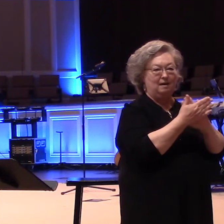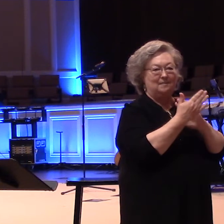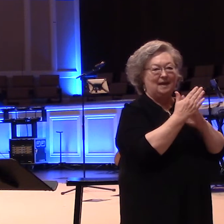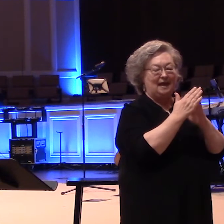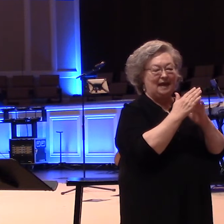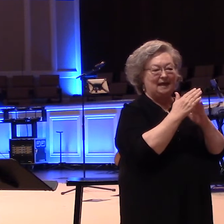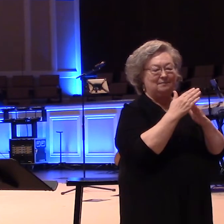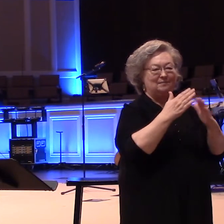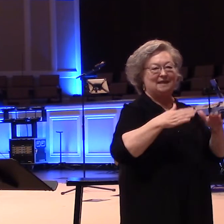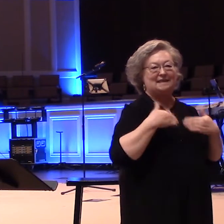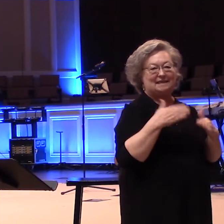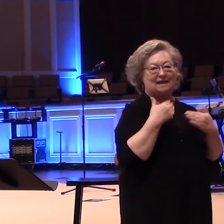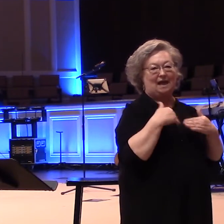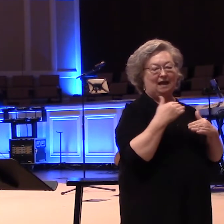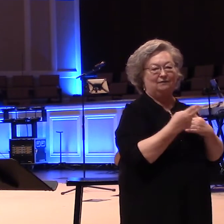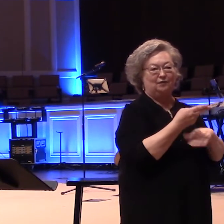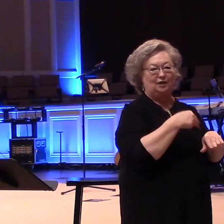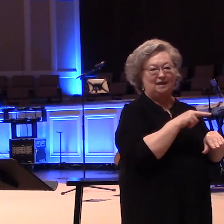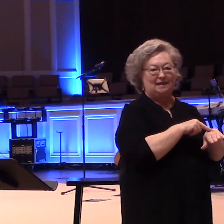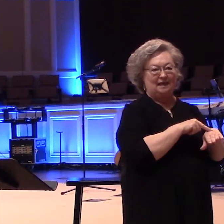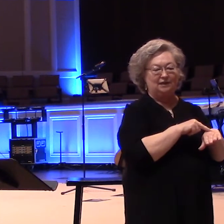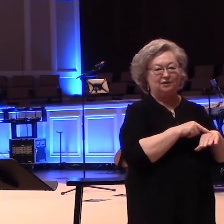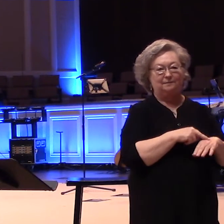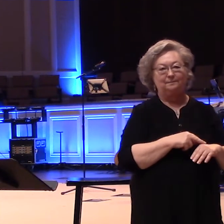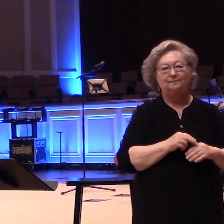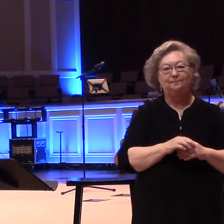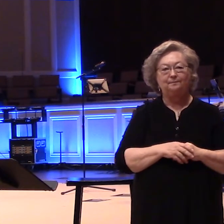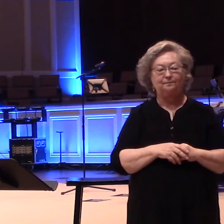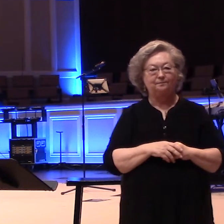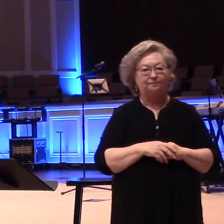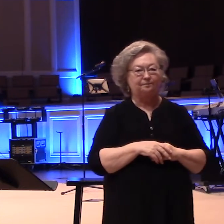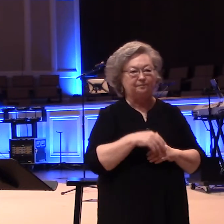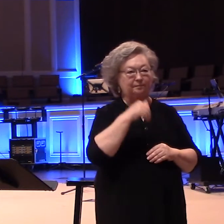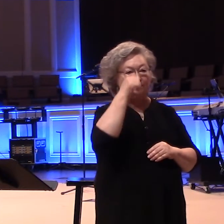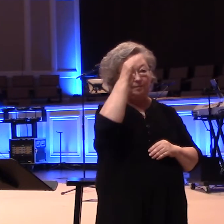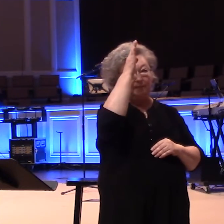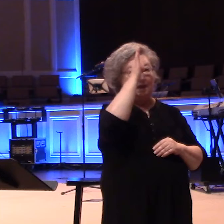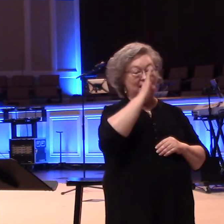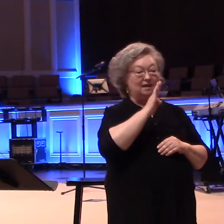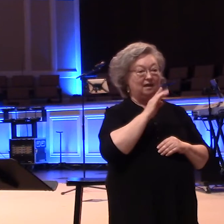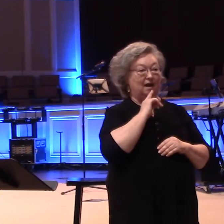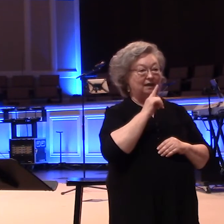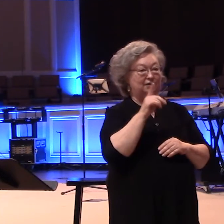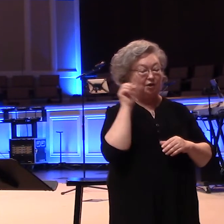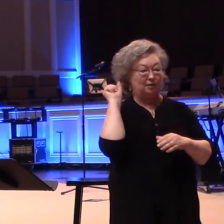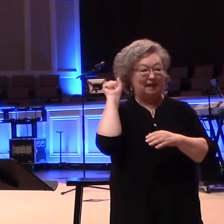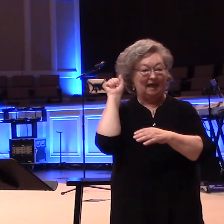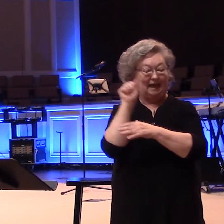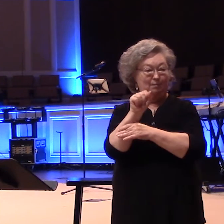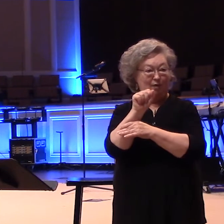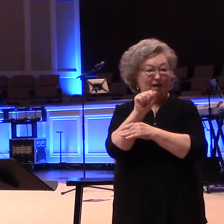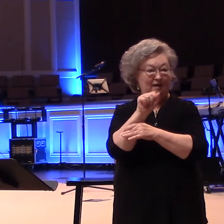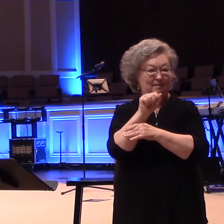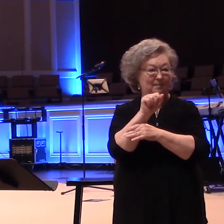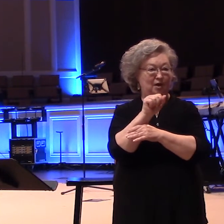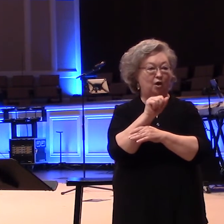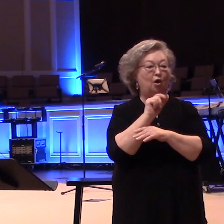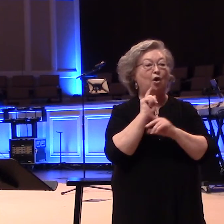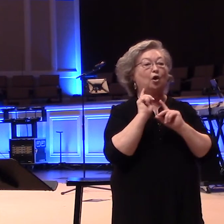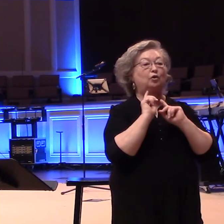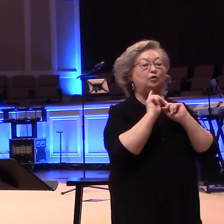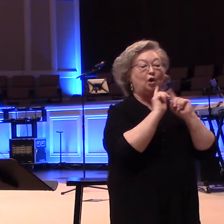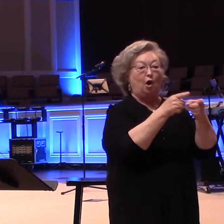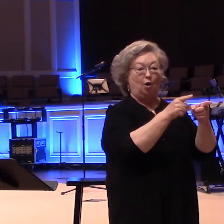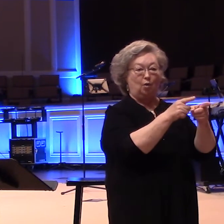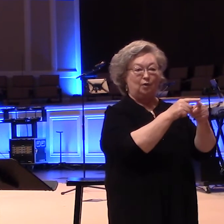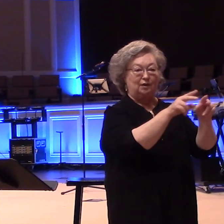Bible, where God says to Abraham, if you'll obey me, go where I tell you to go, even though you don't know where that is. Here's what I'm going to do. I'm going to bless you. I'm going to make you great. I'm going to